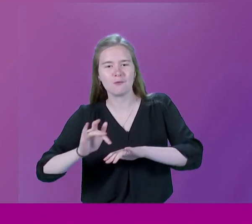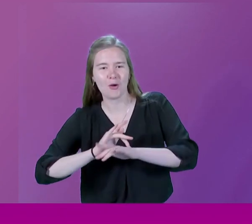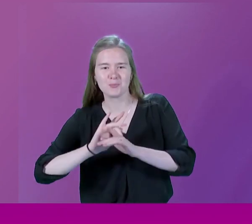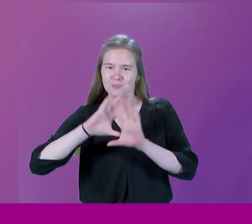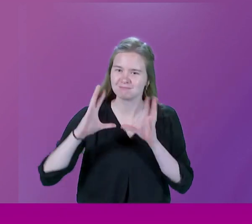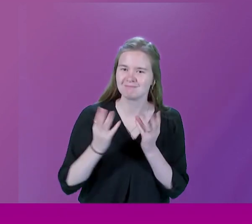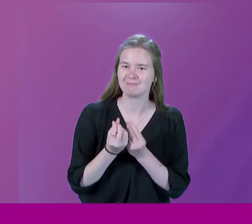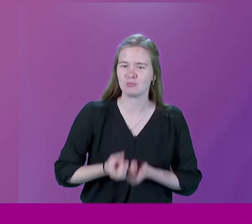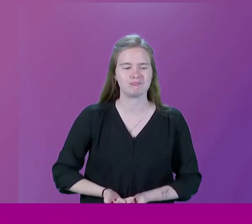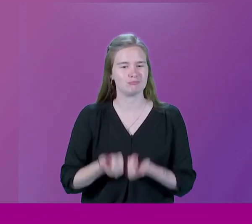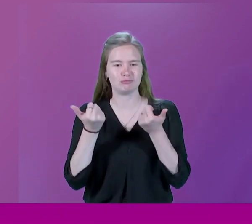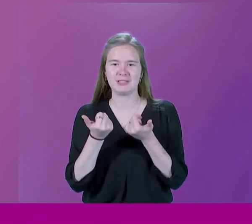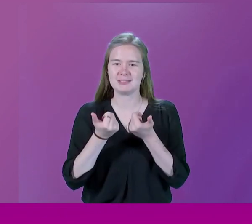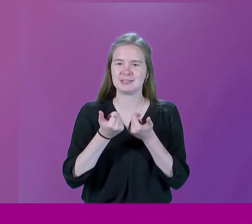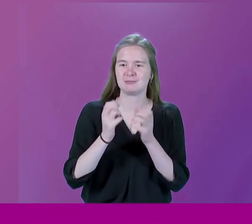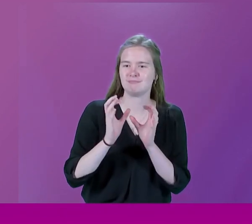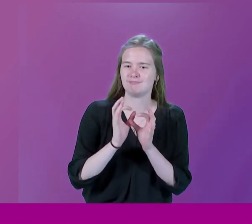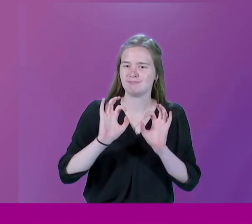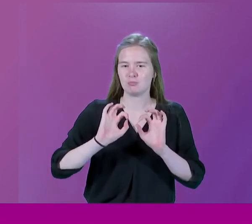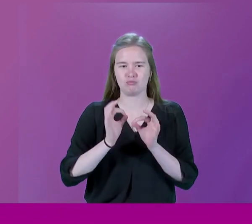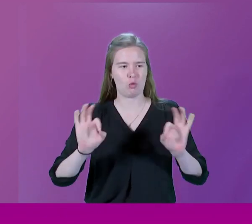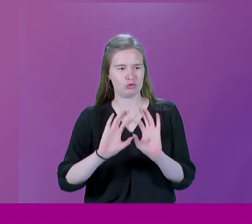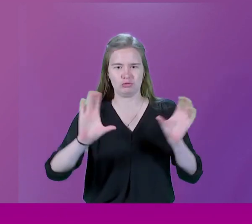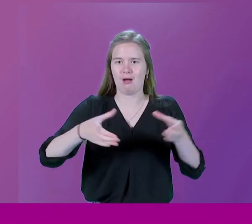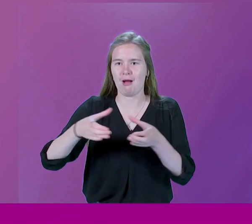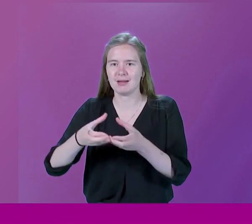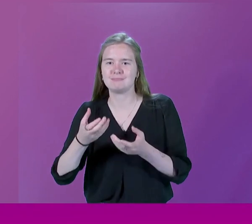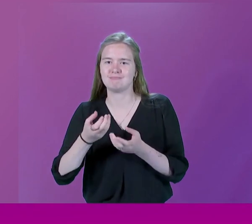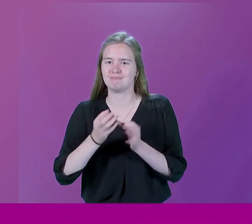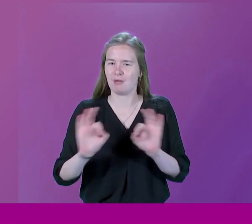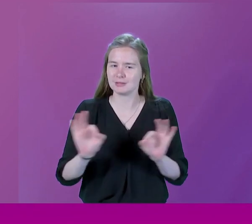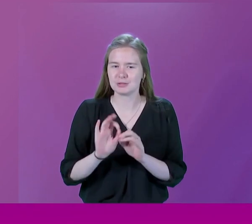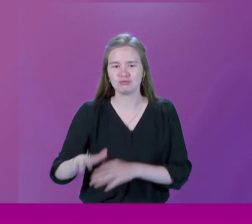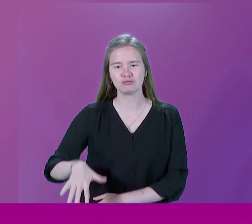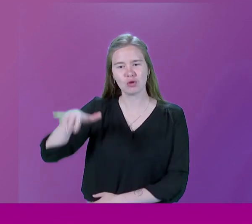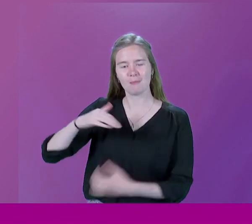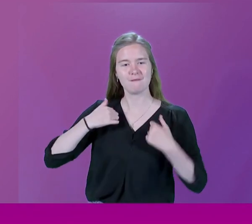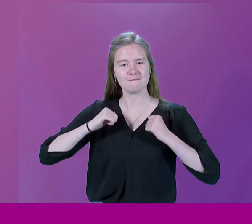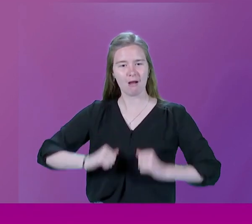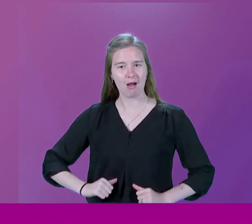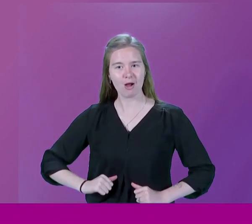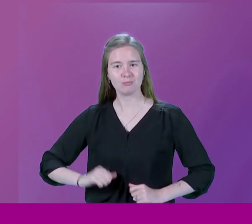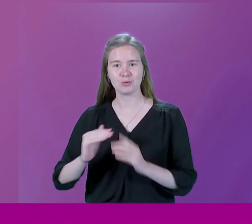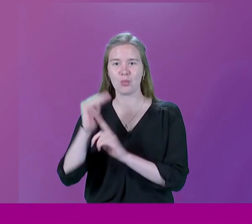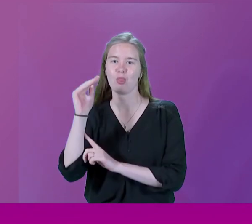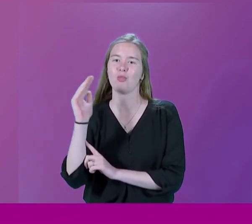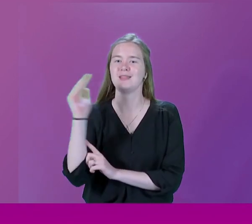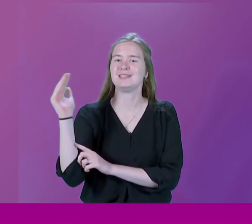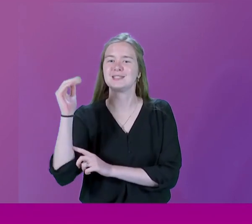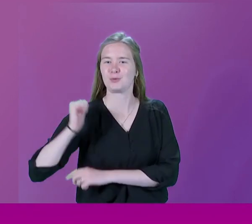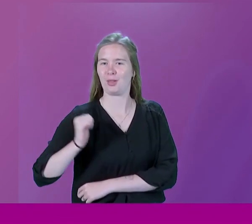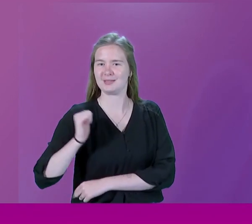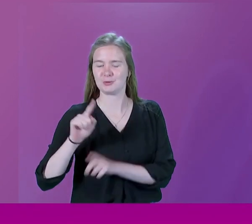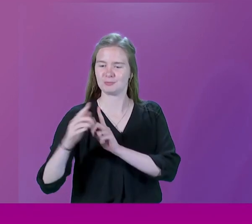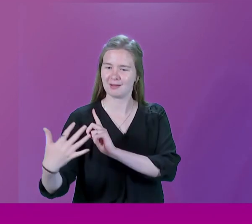worldwide with the greatest orchestras and artists. She grew up on a farm in the northeast of Scotland and